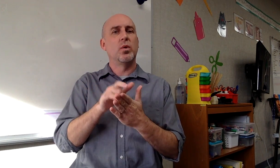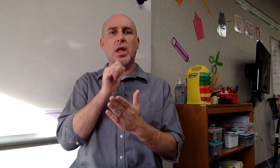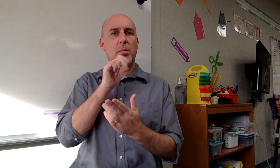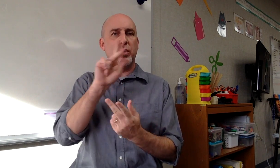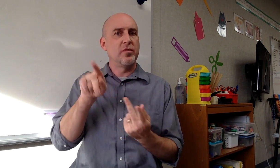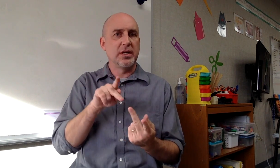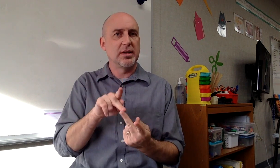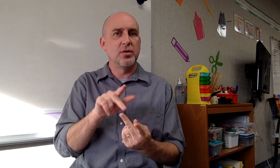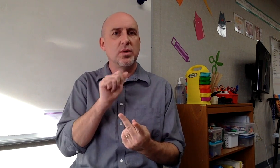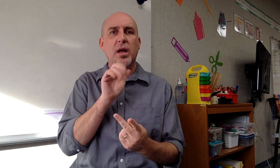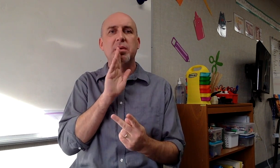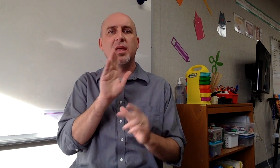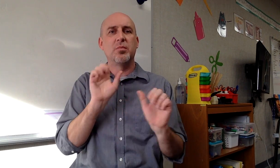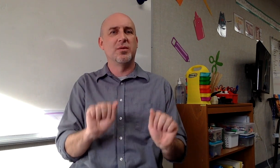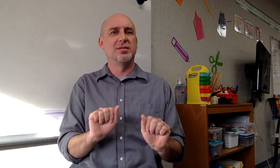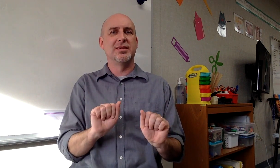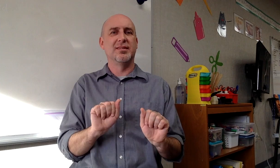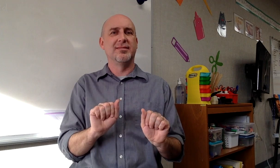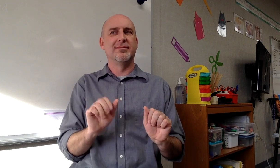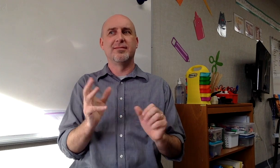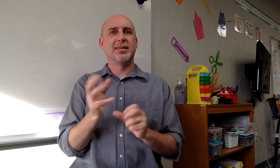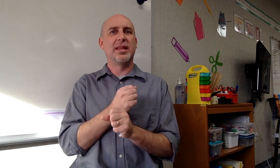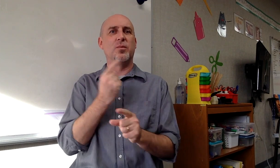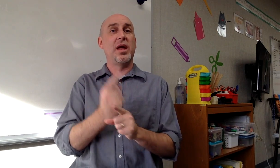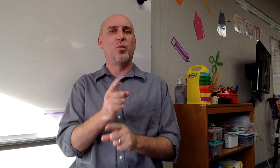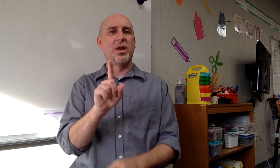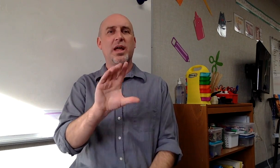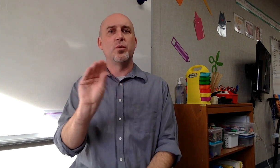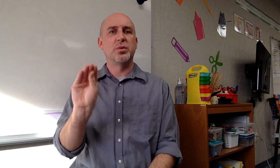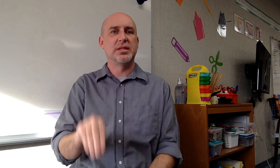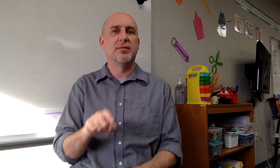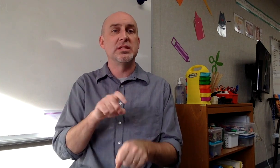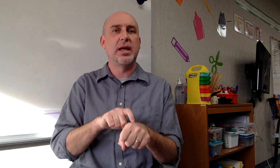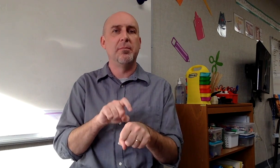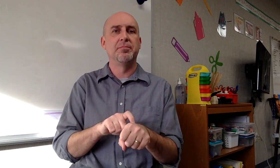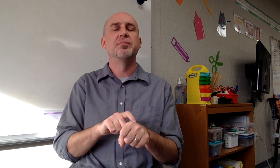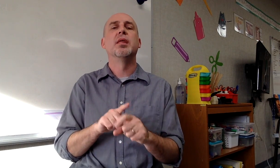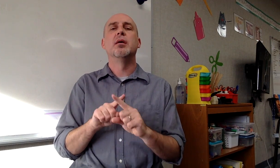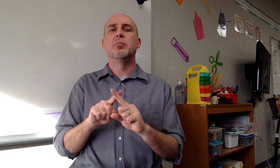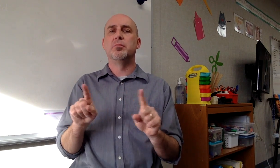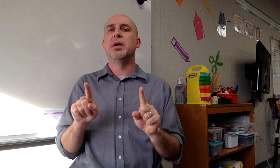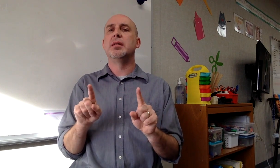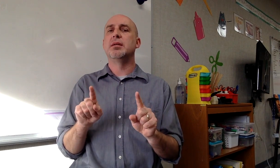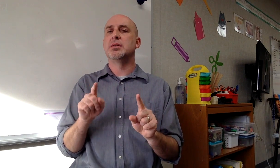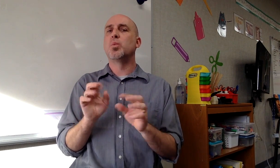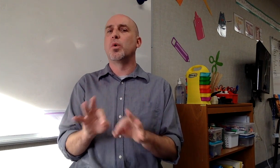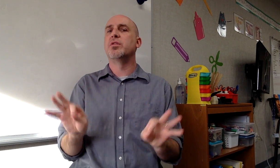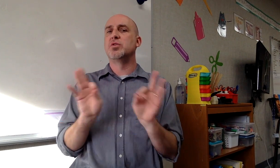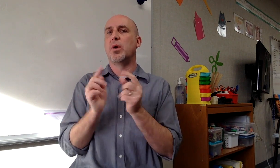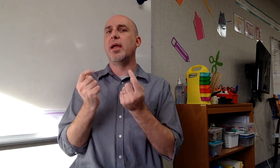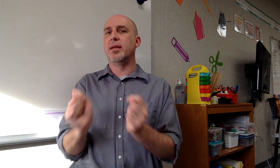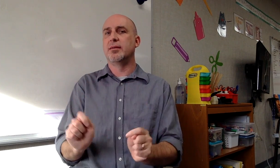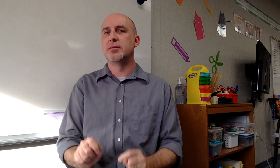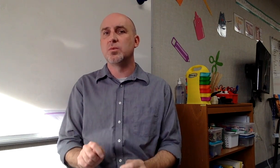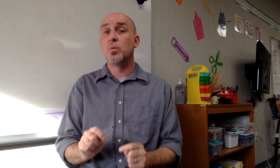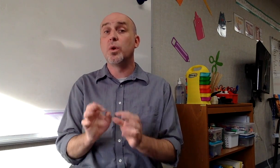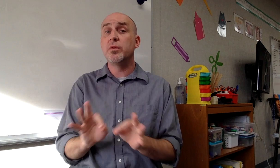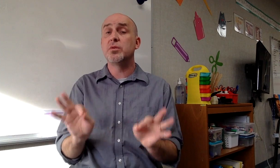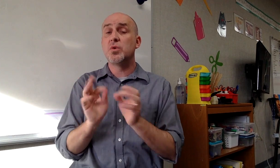not perfect, and you will not be able to get it right 100% of the time. But it's worth trying. It's worth trying